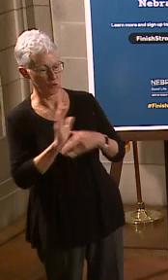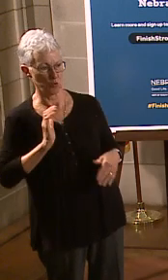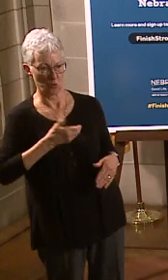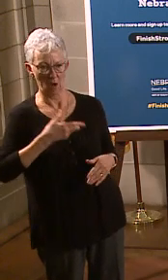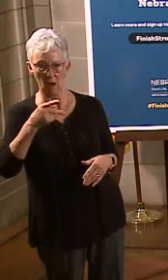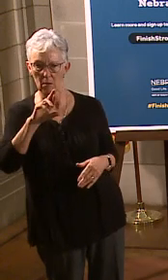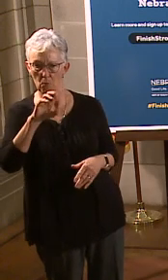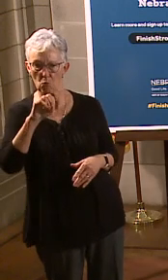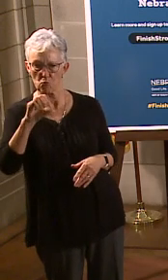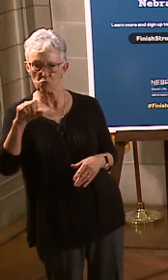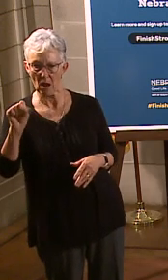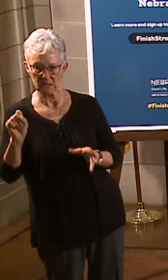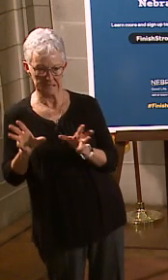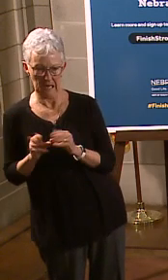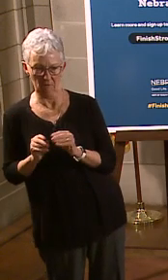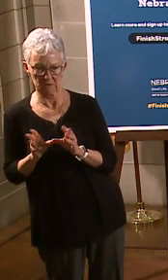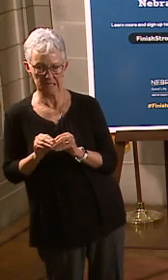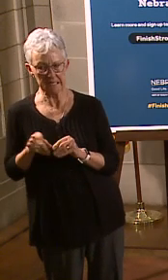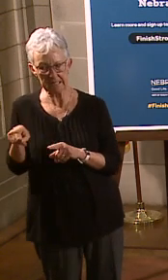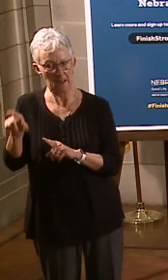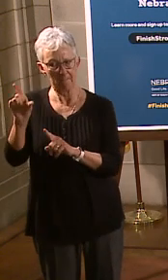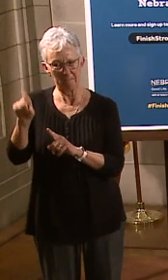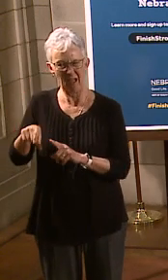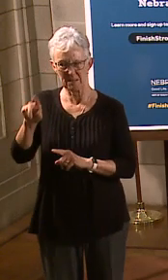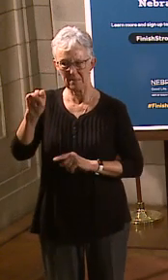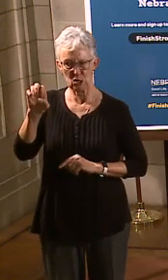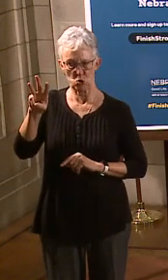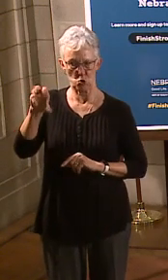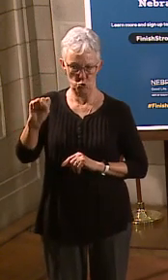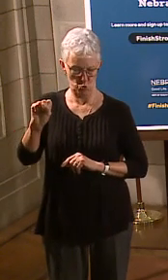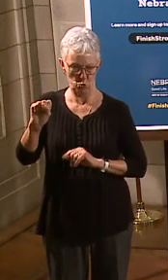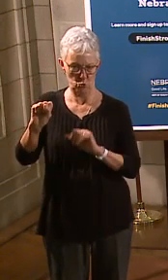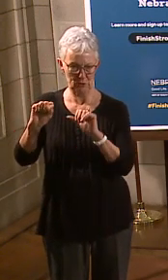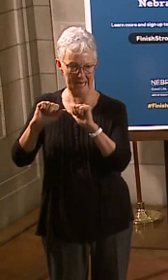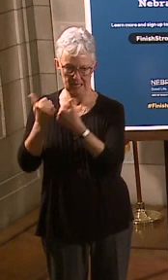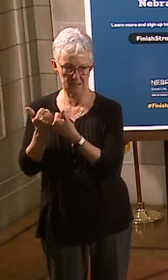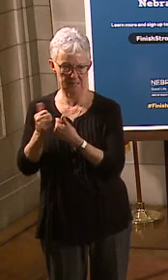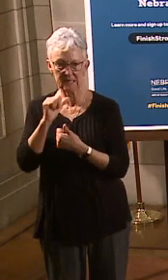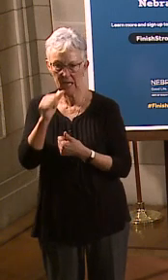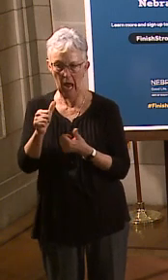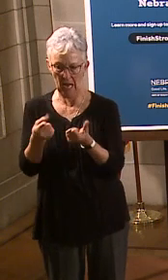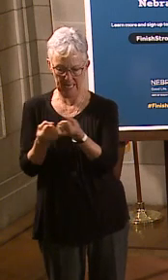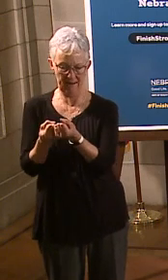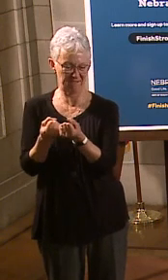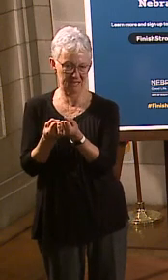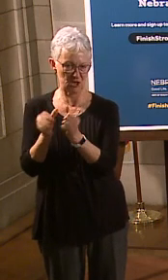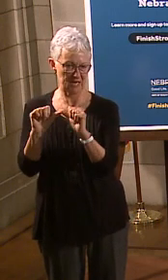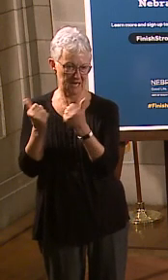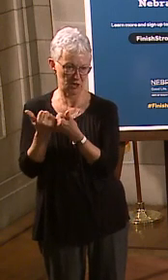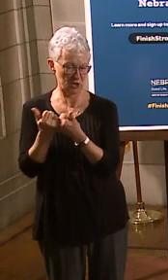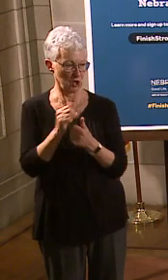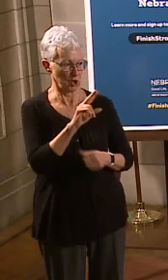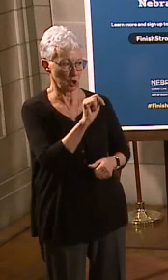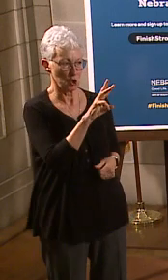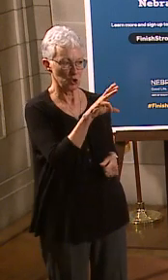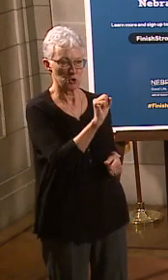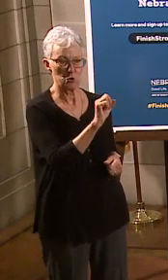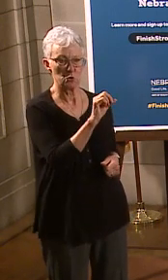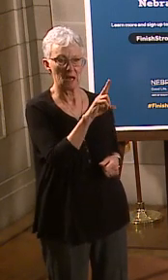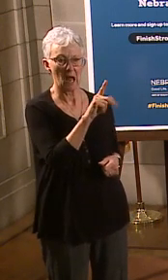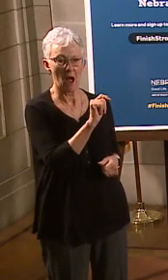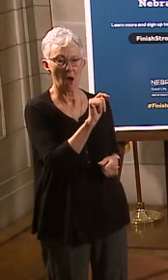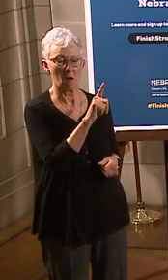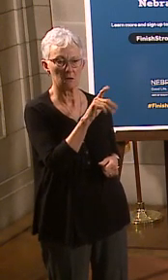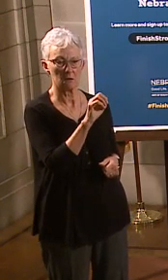a news agency to be able to do that, Martha, not an advocacy organization. News outlets don't put their thumb on the scale